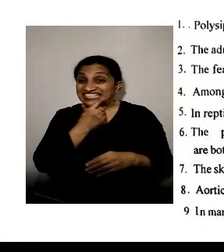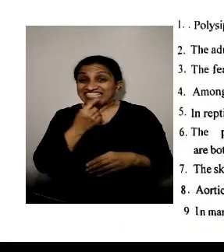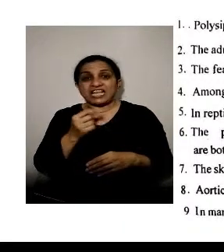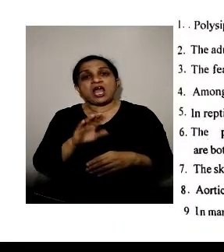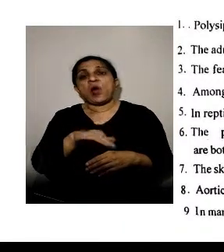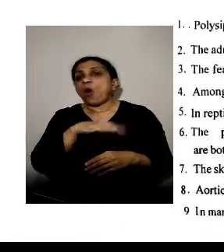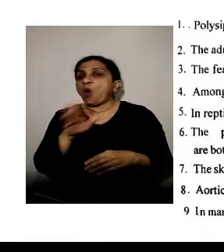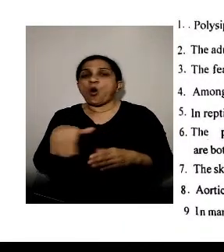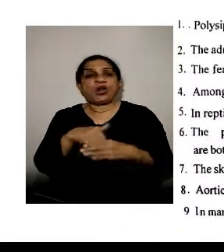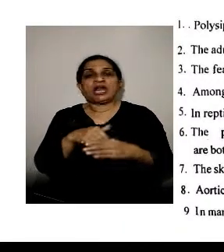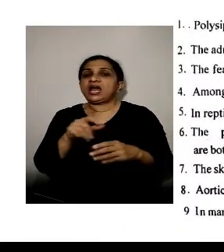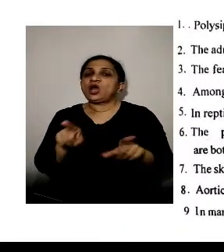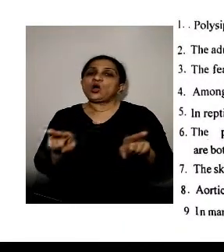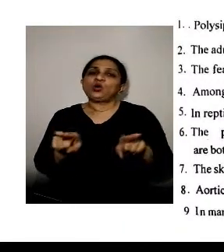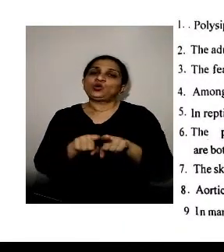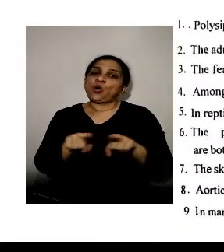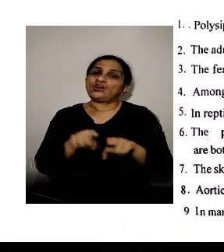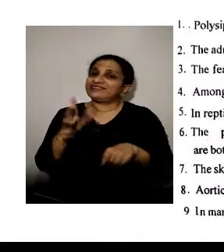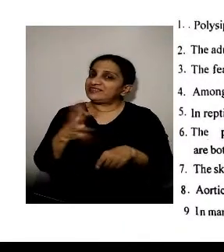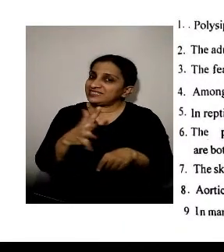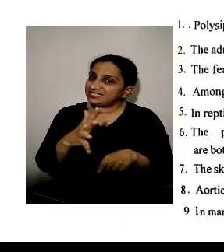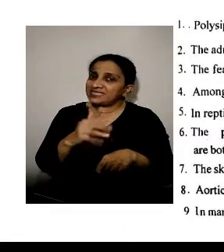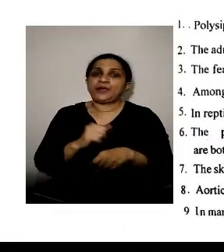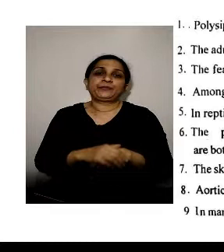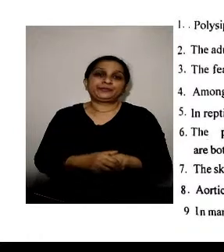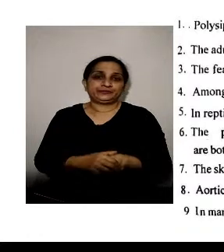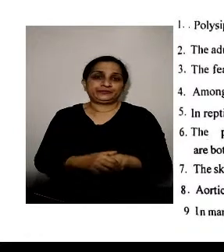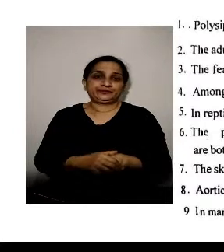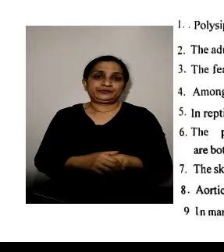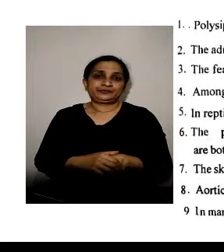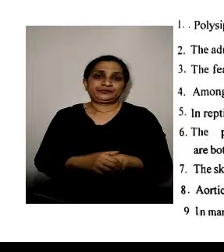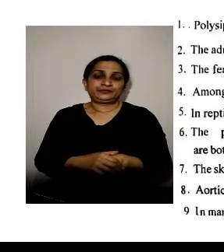teeth all are not the same.